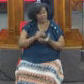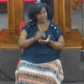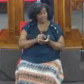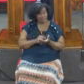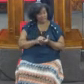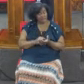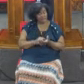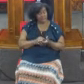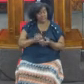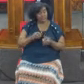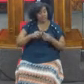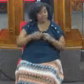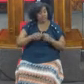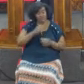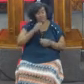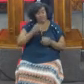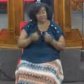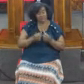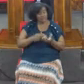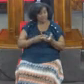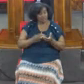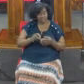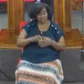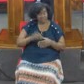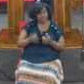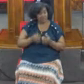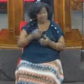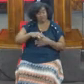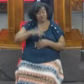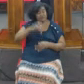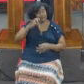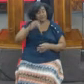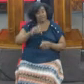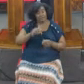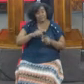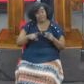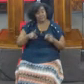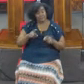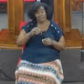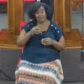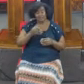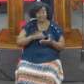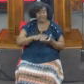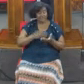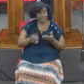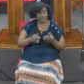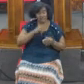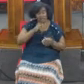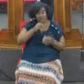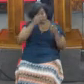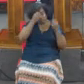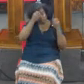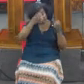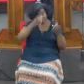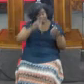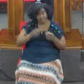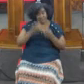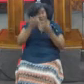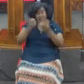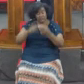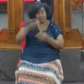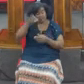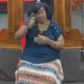The problem is not with the Holy Ghost power, but in our failure to be obedient and to completely yield to God's Holy